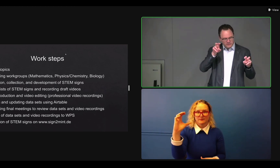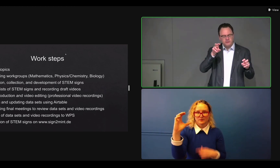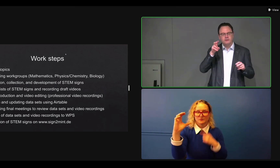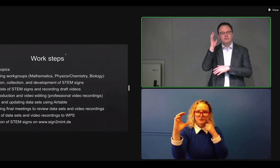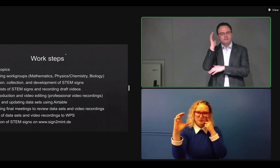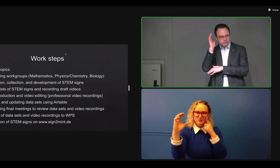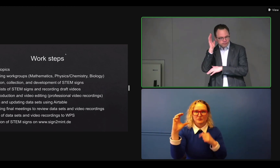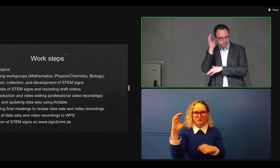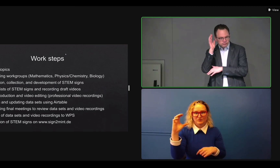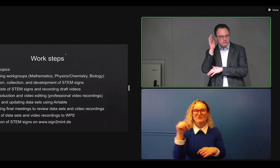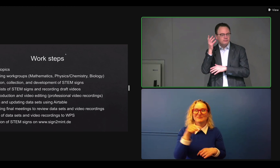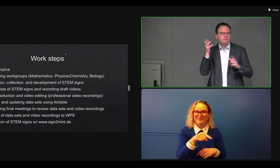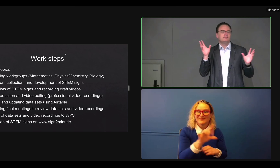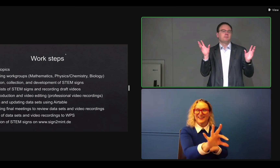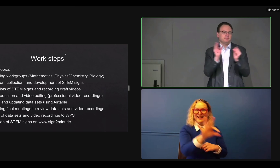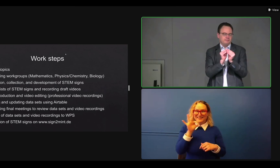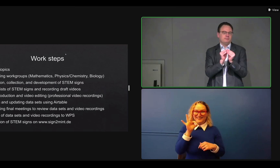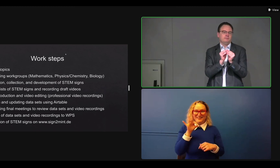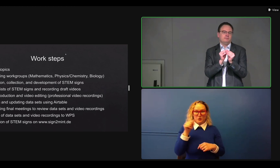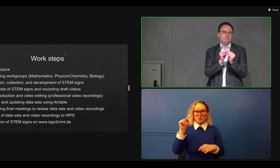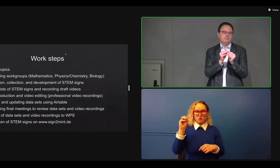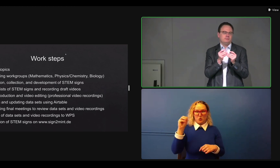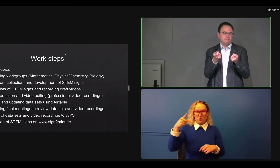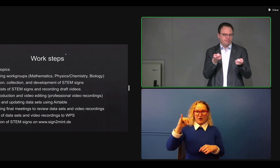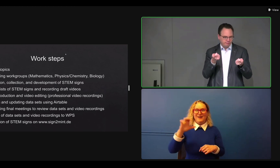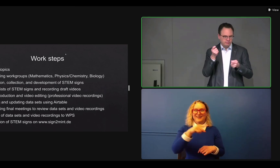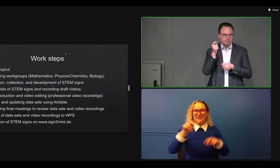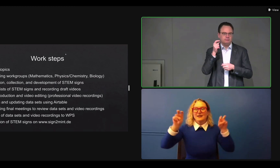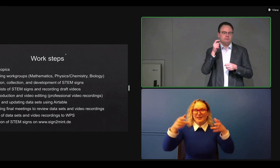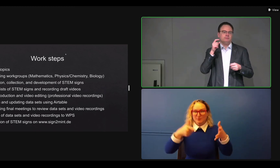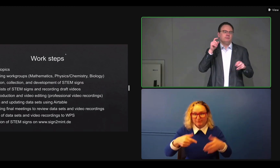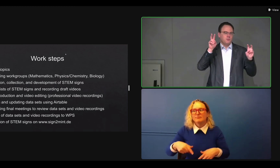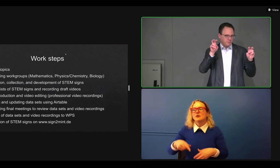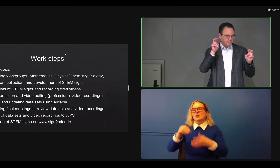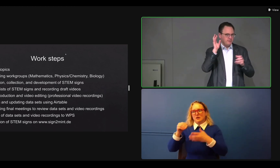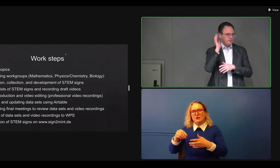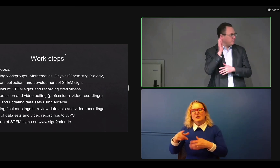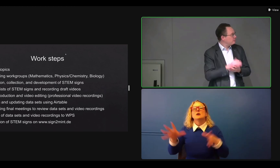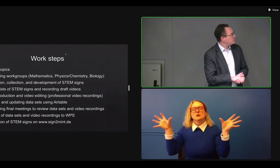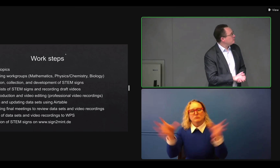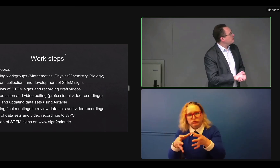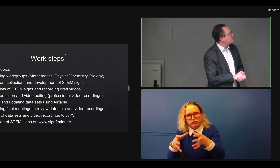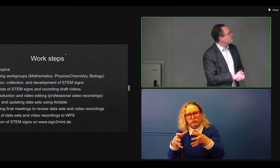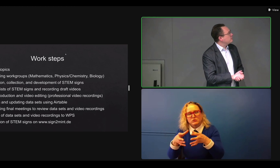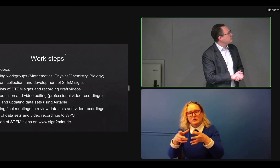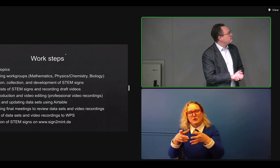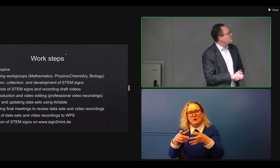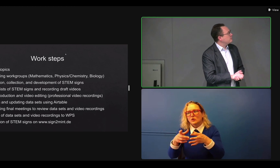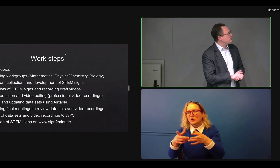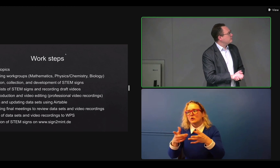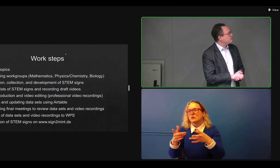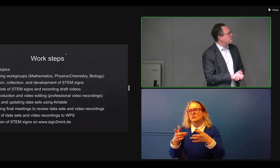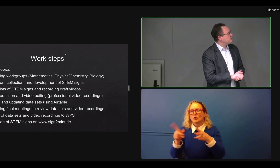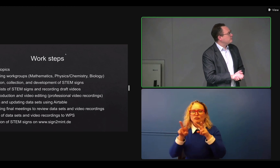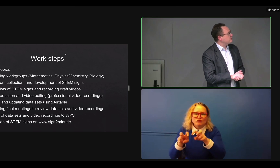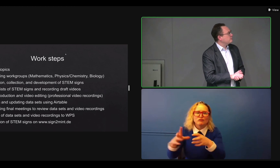knowledge, make sure that we had people come in who understood a specific topic, have someone coordinate bringing in those experts and